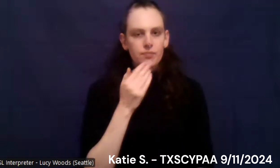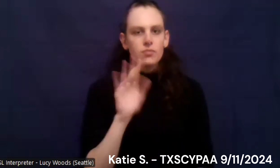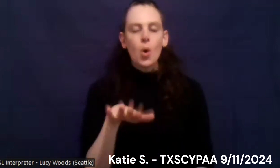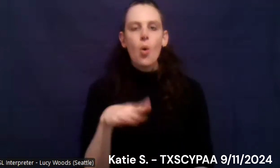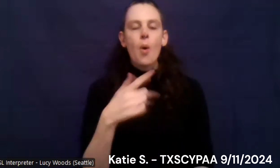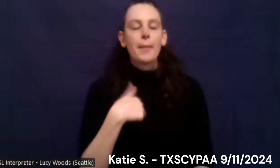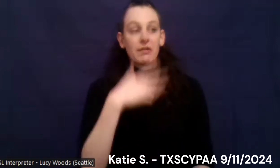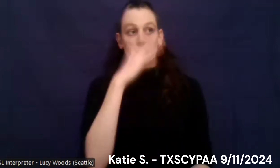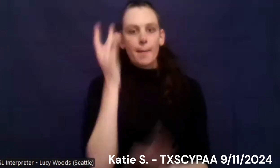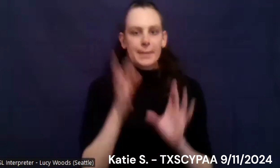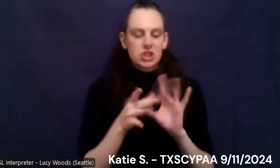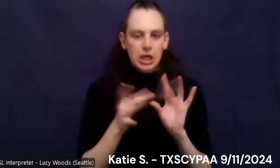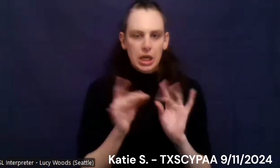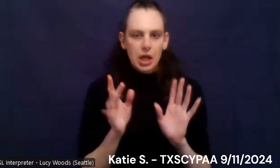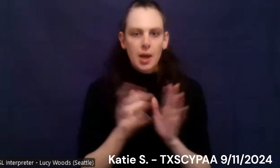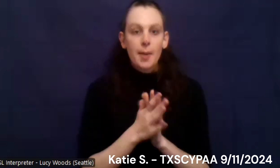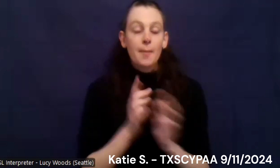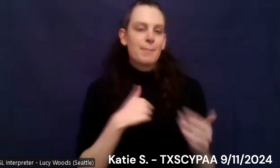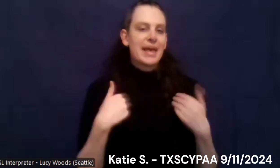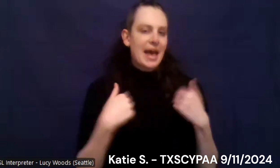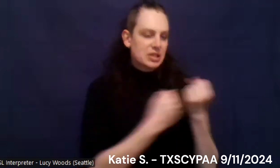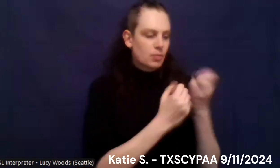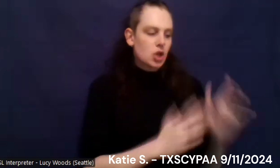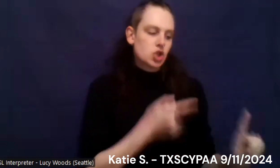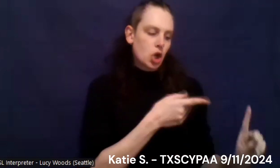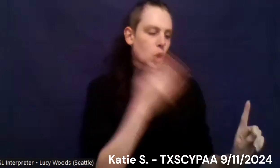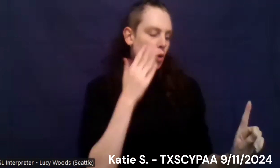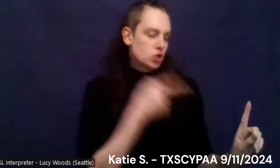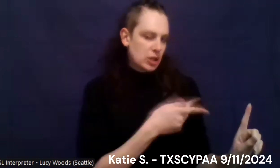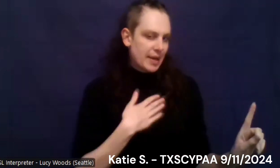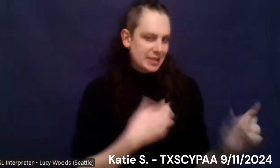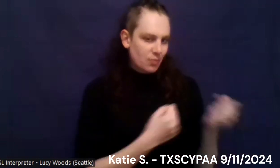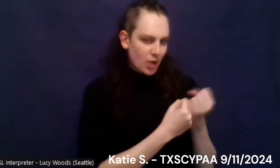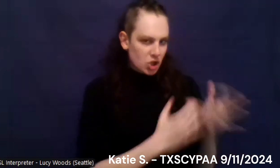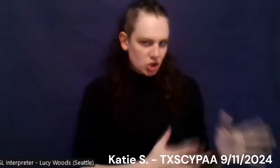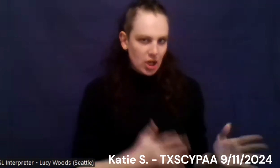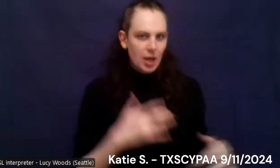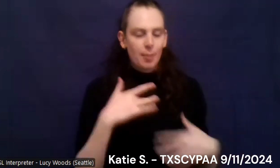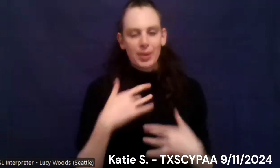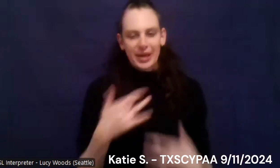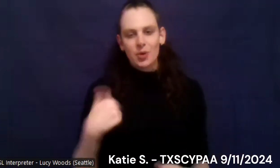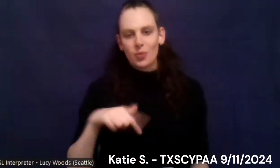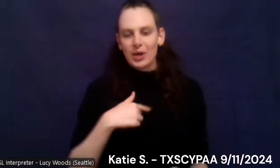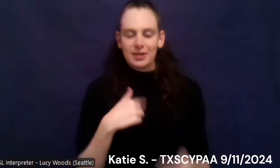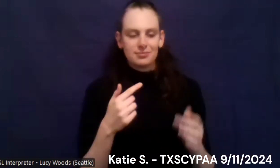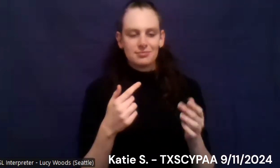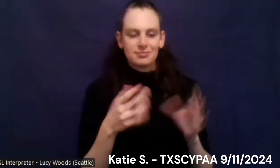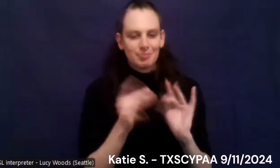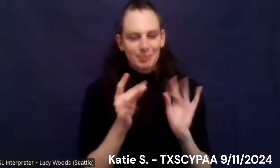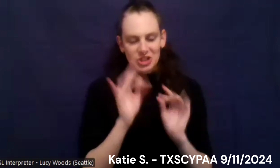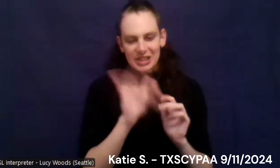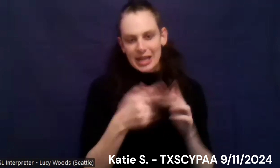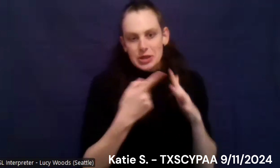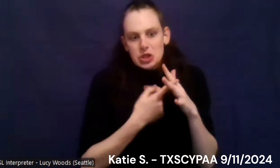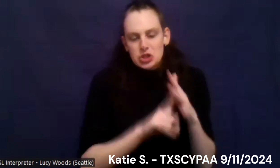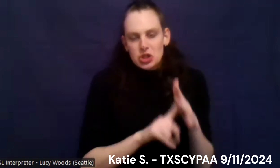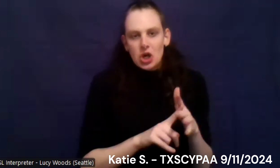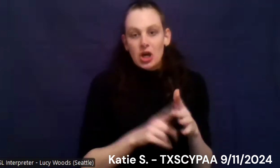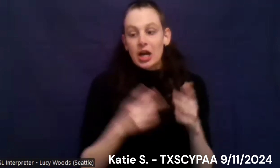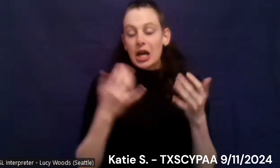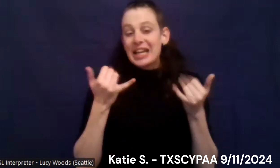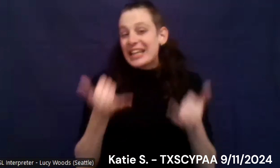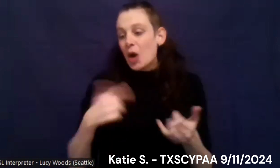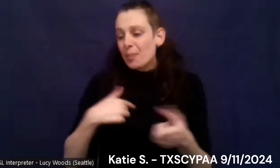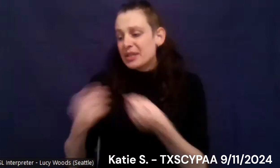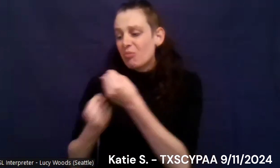totally forgot to mention, I have a sponsor. She knows she's my sponsor. That's typically how we do this. I say it in the beginning. I don't currently have any